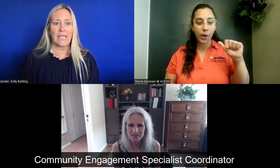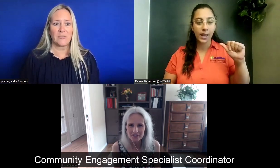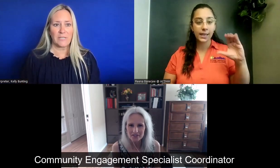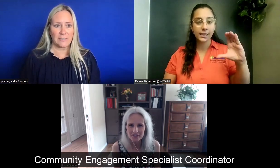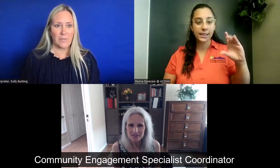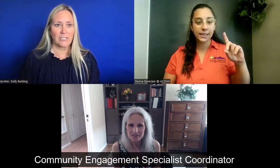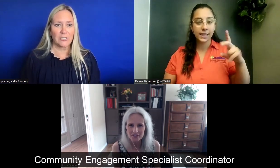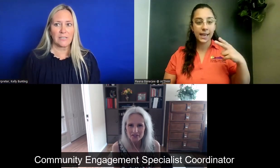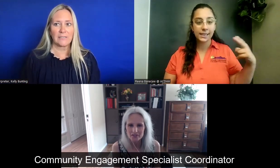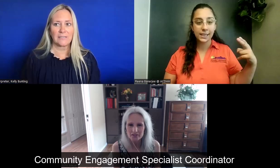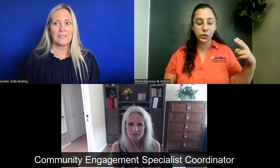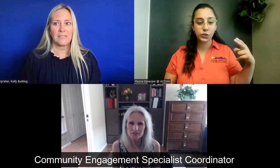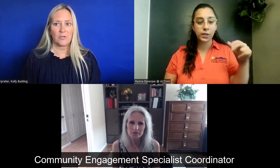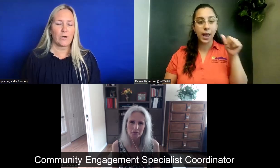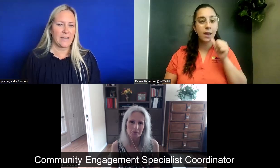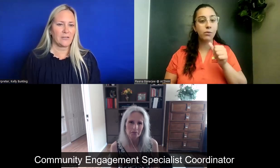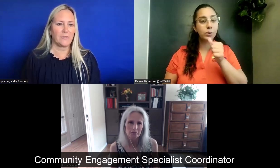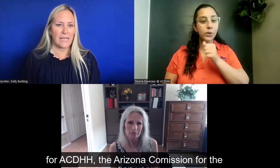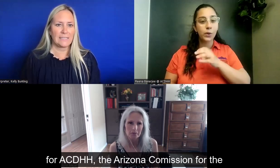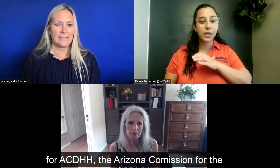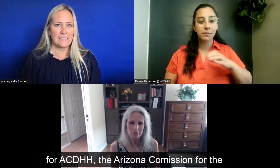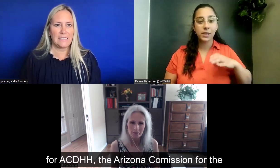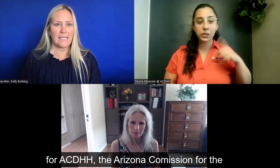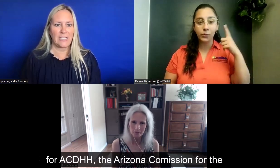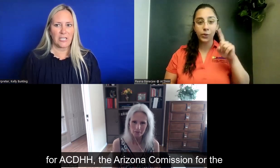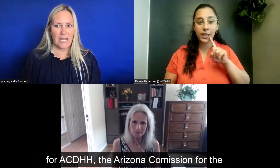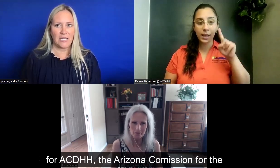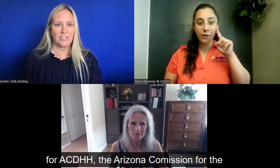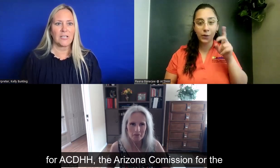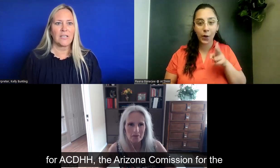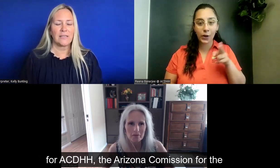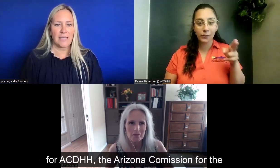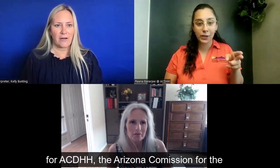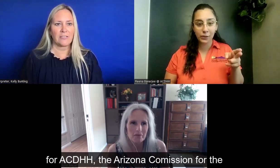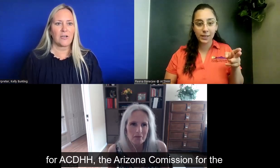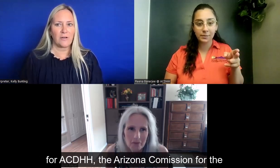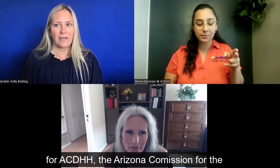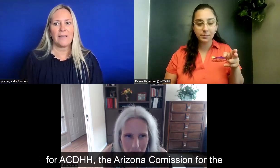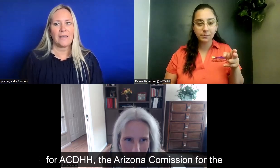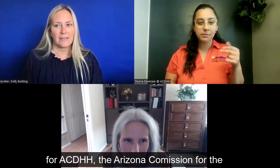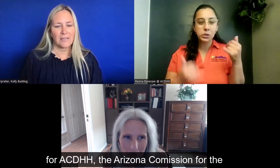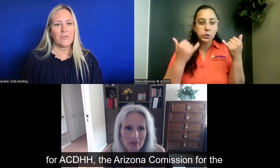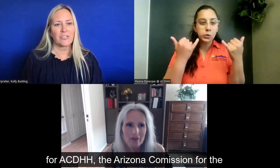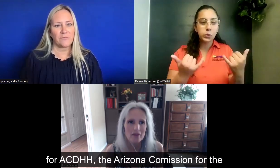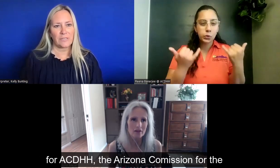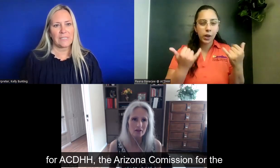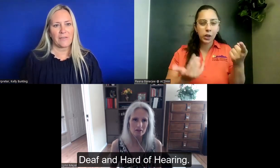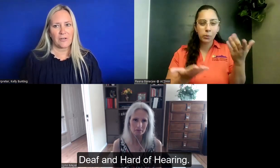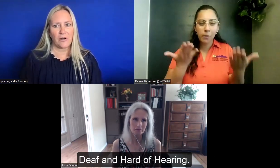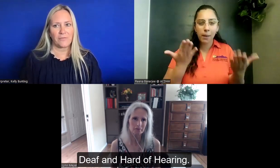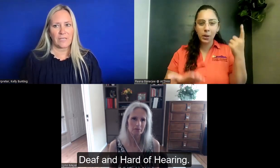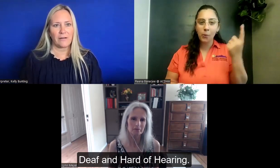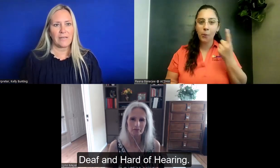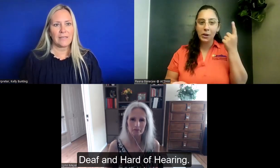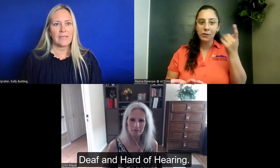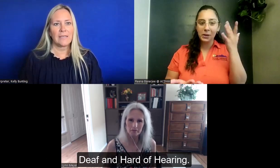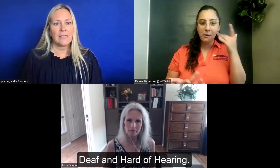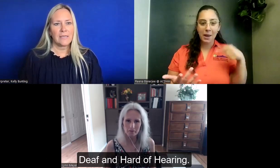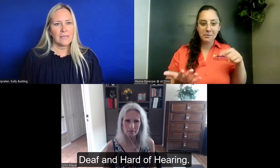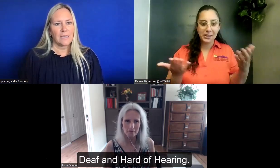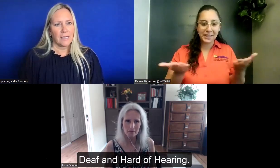Community Engagement Specialist Coordinator for ACDHH, the Arizona Commission for the Deaf and Hard of